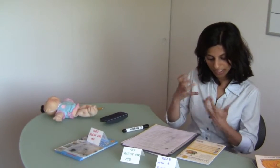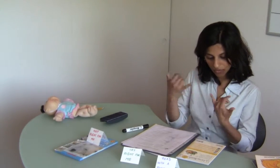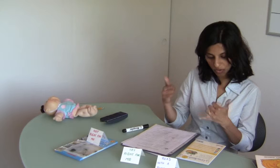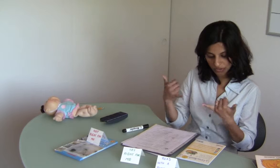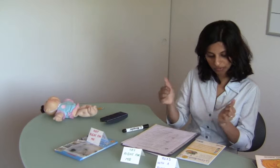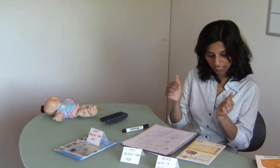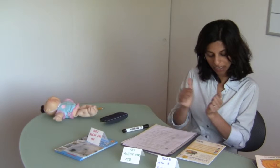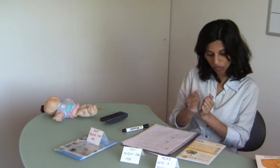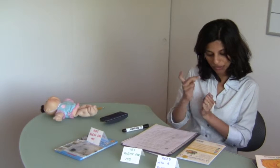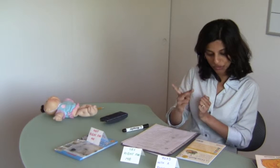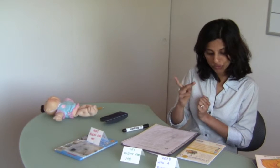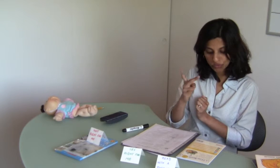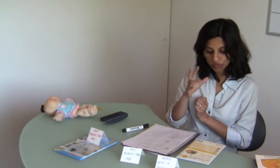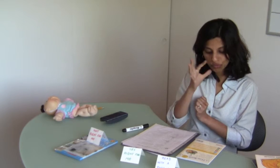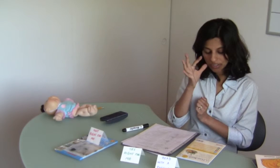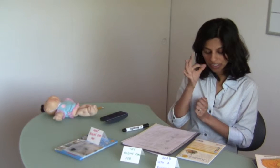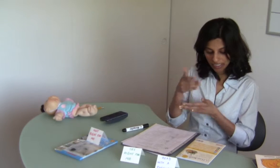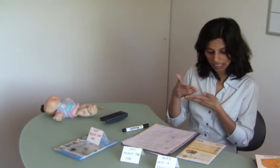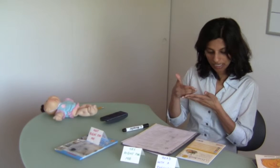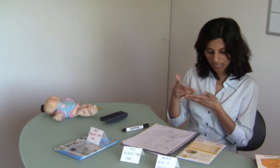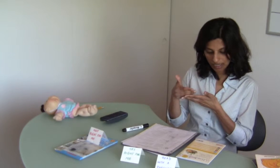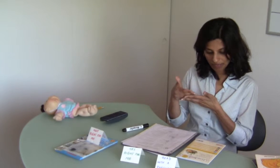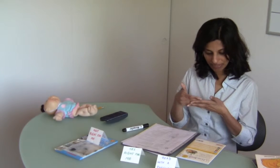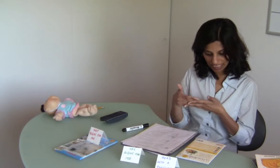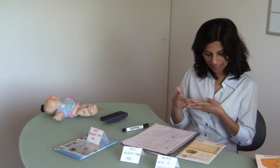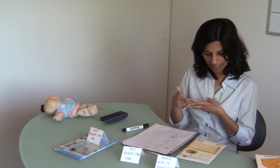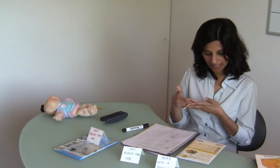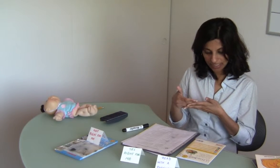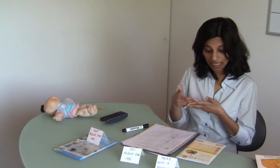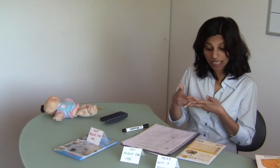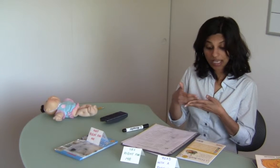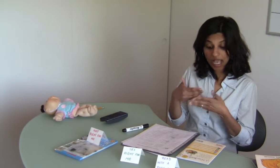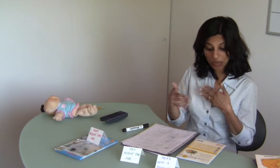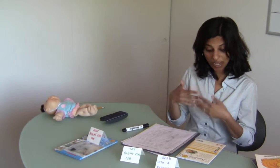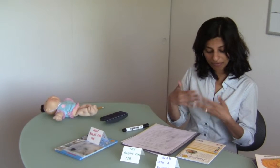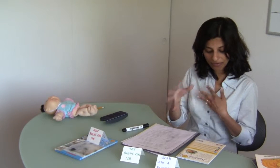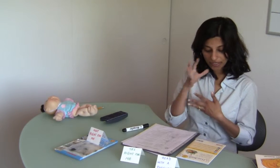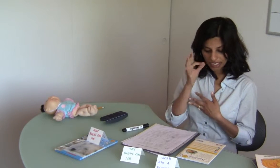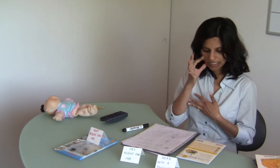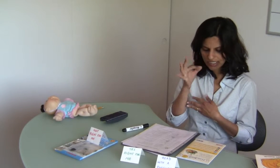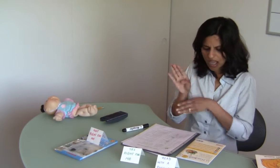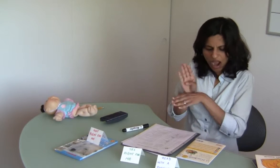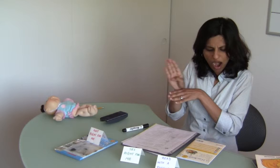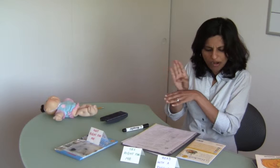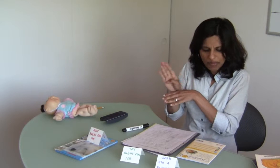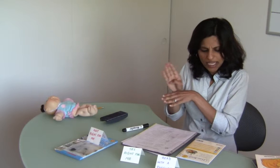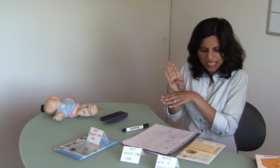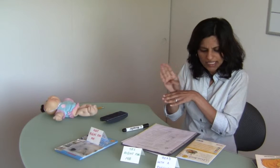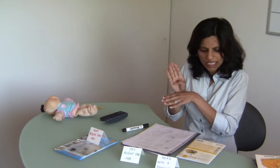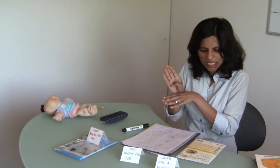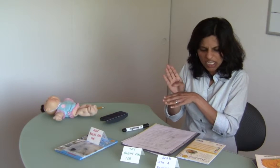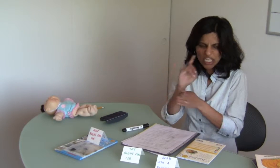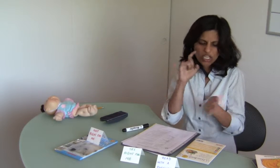Biscuit wants to play with 2 kittens. However, the kittens are busy